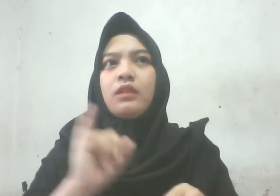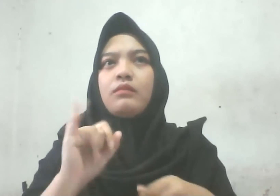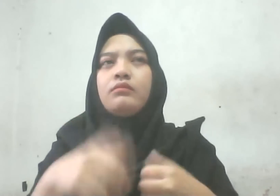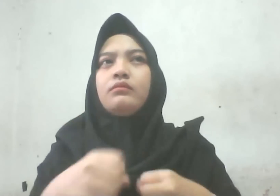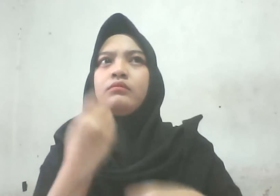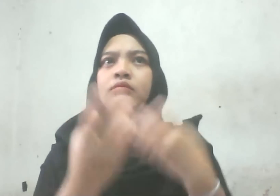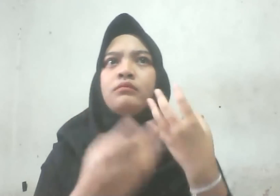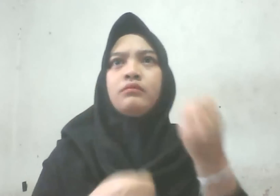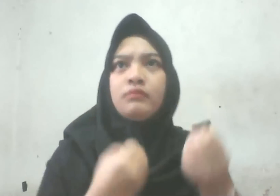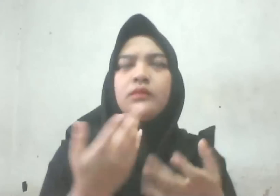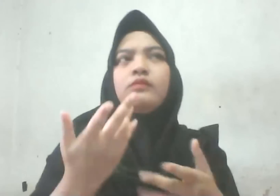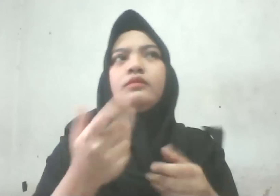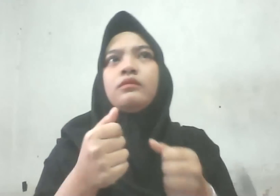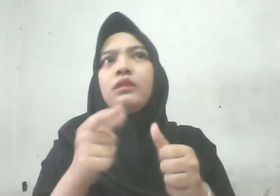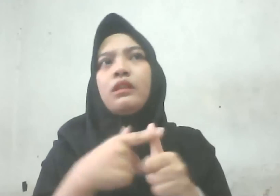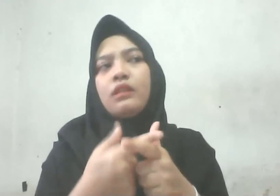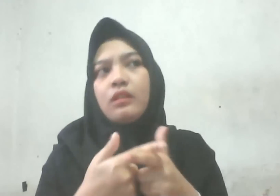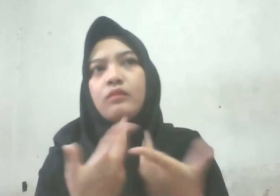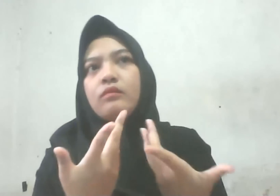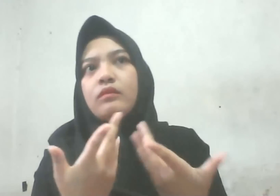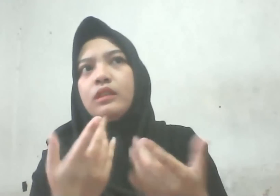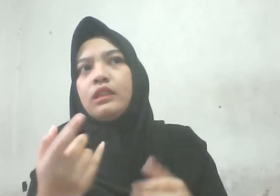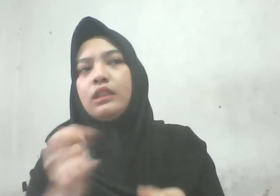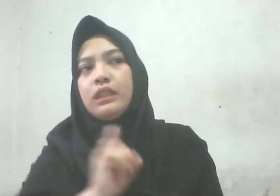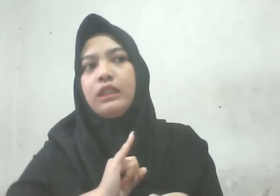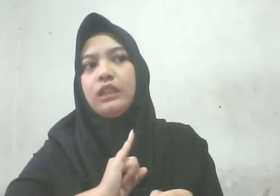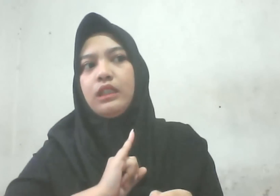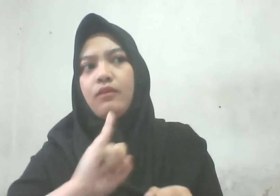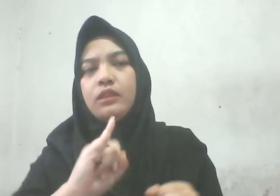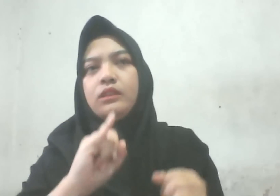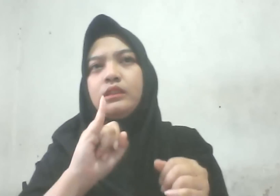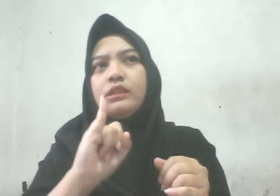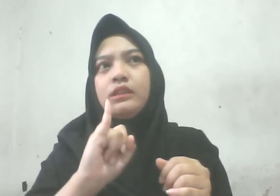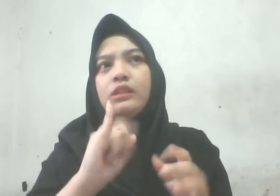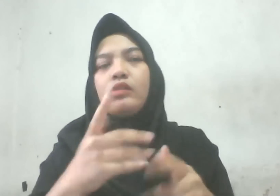or some kind of individual deficit, lack,